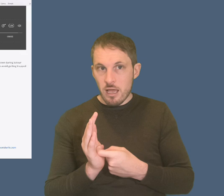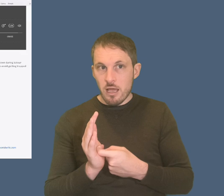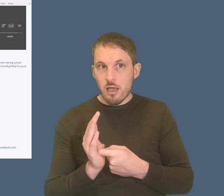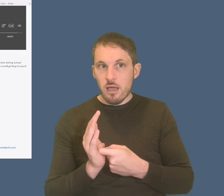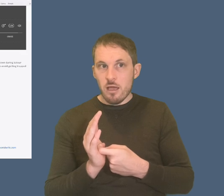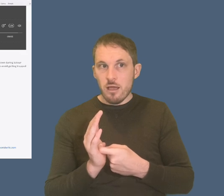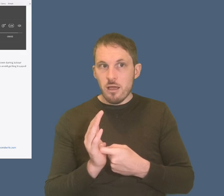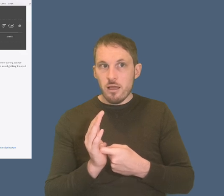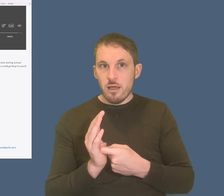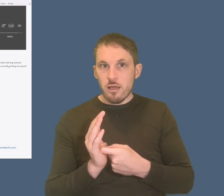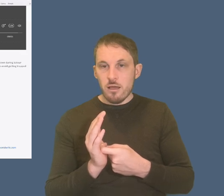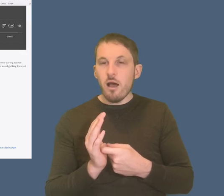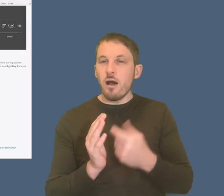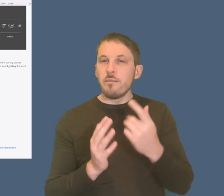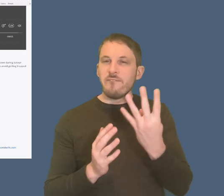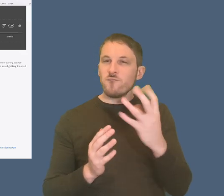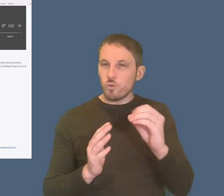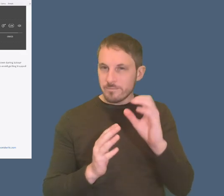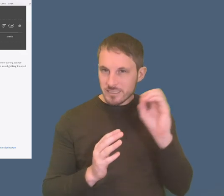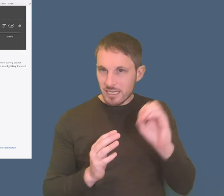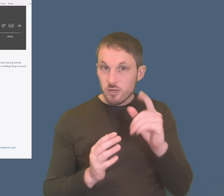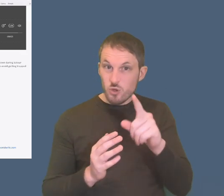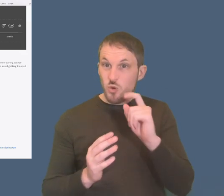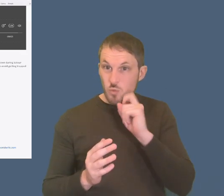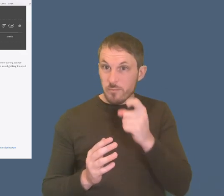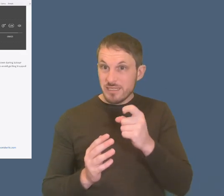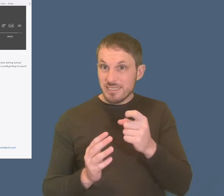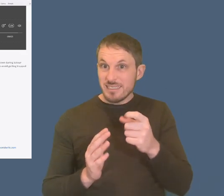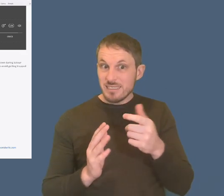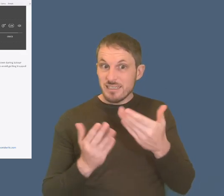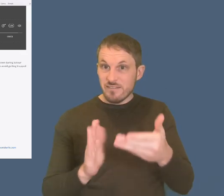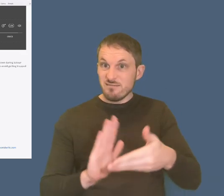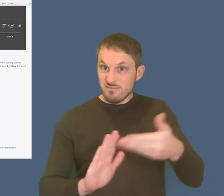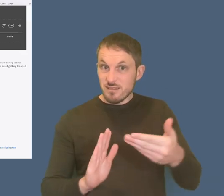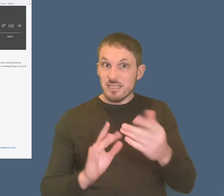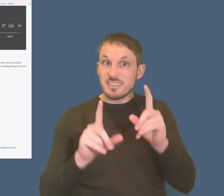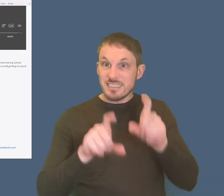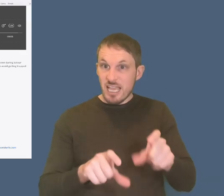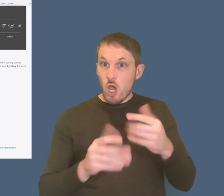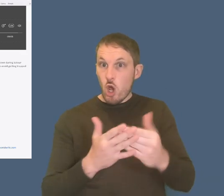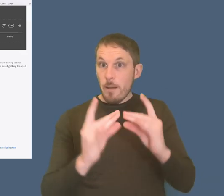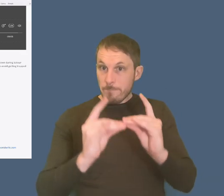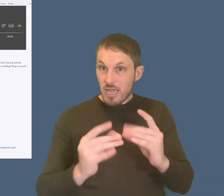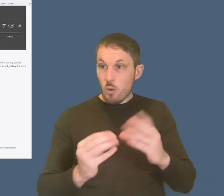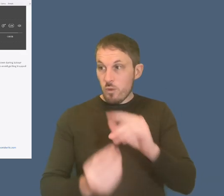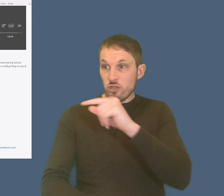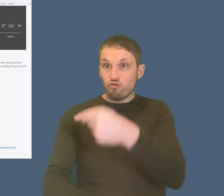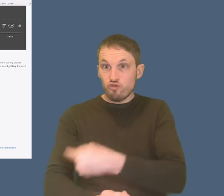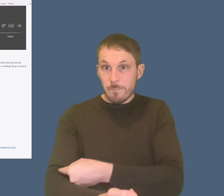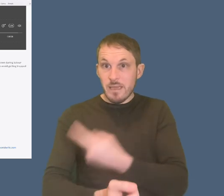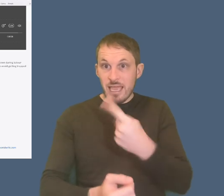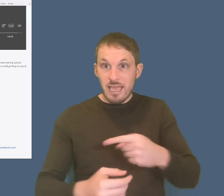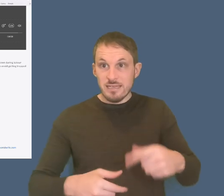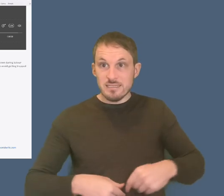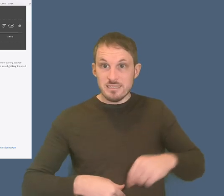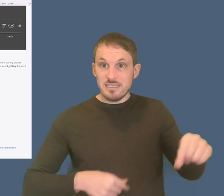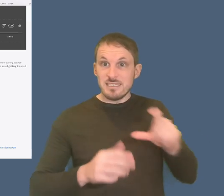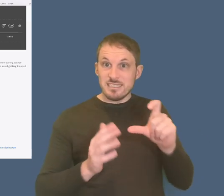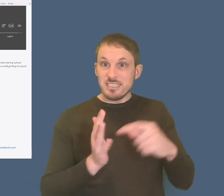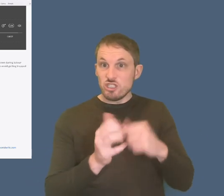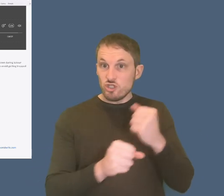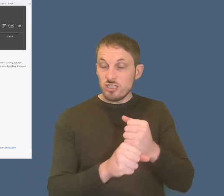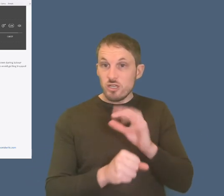labour process on a bed because you'll be attached to a drip and a CTG. And not every clinical unit has